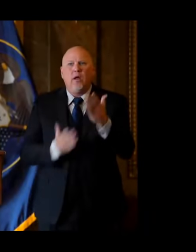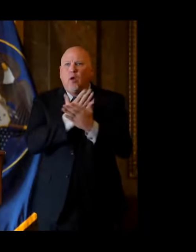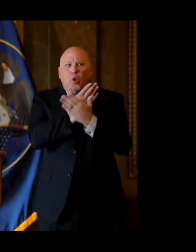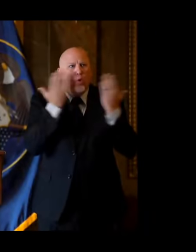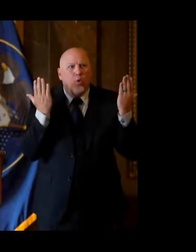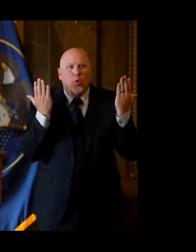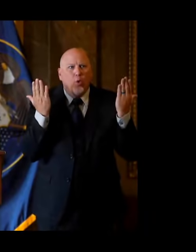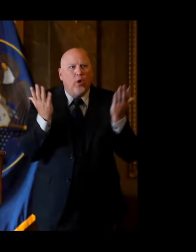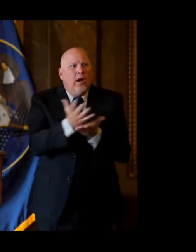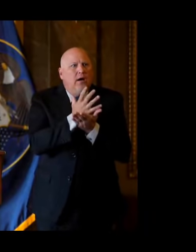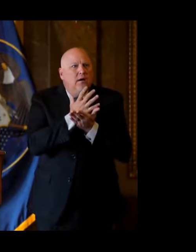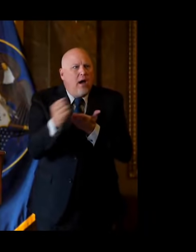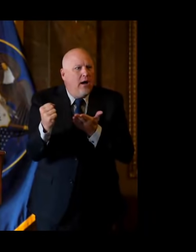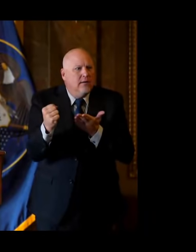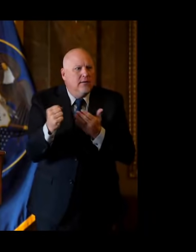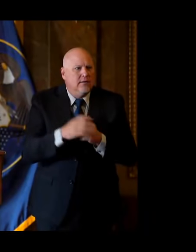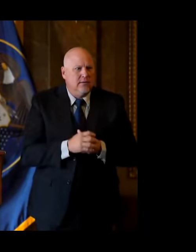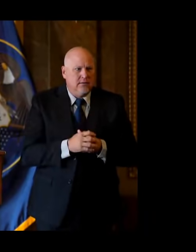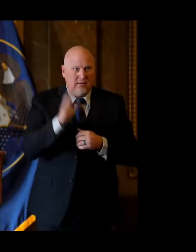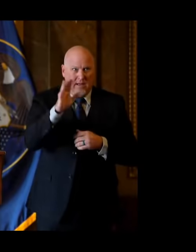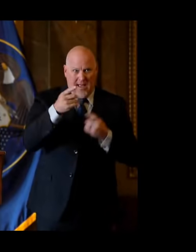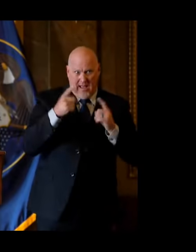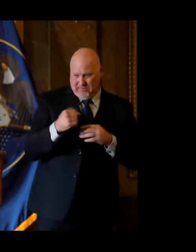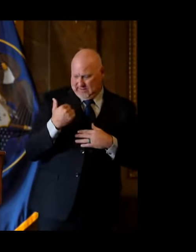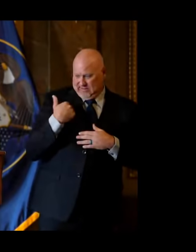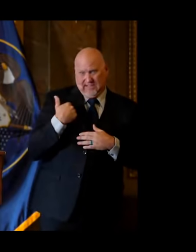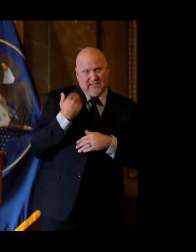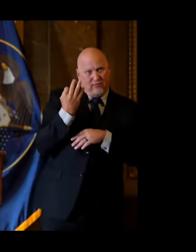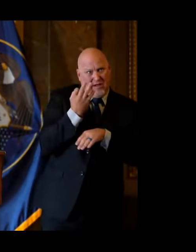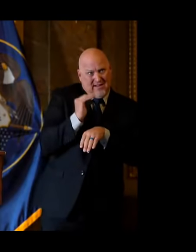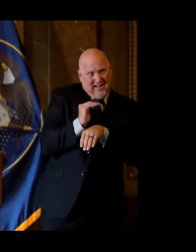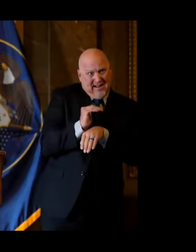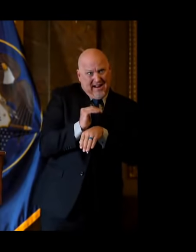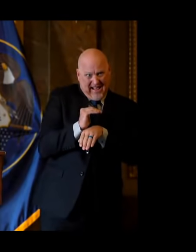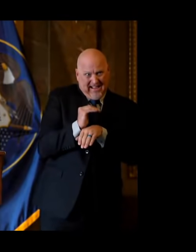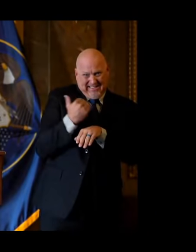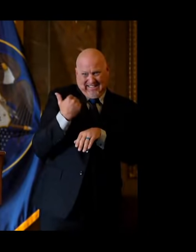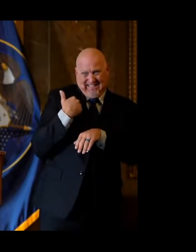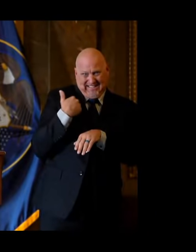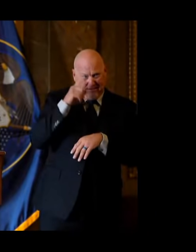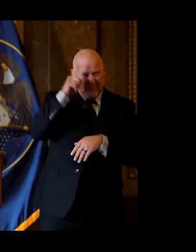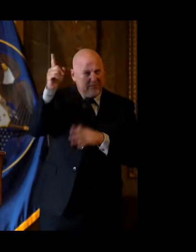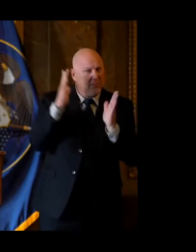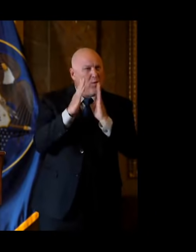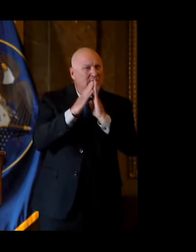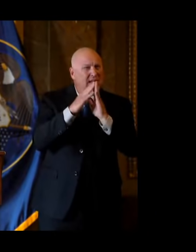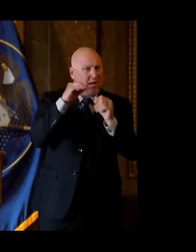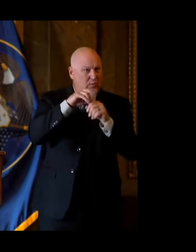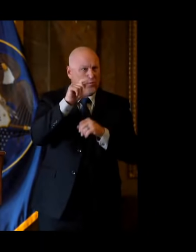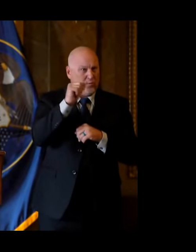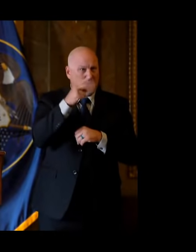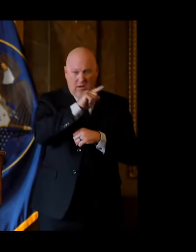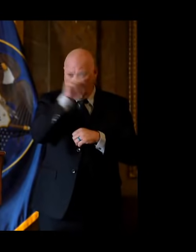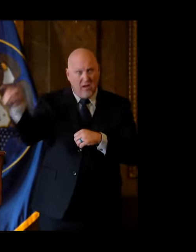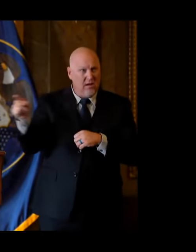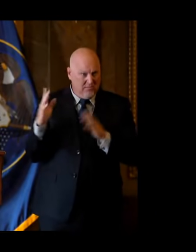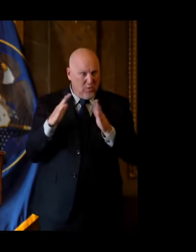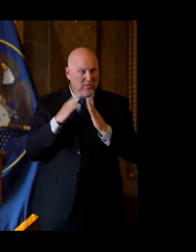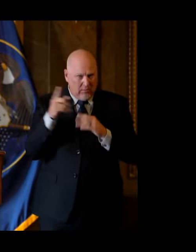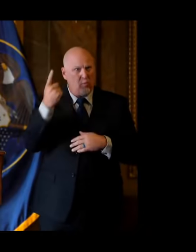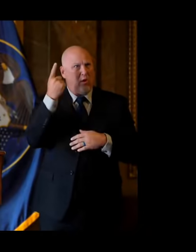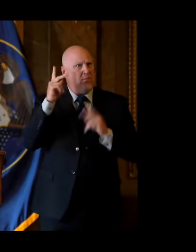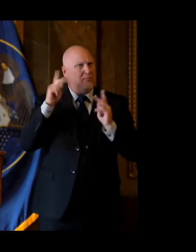in critical condition to a hospital with more advanced treatment capacities. They called two hospitals, but were